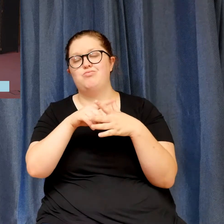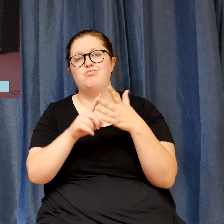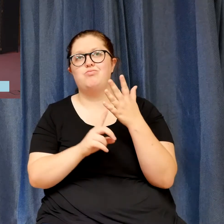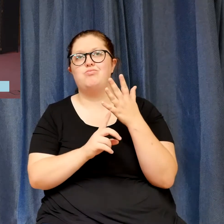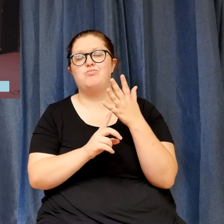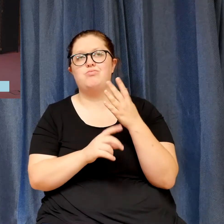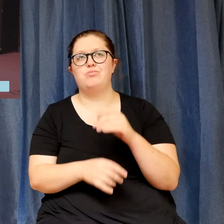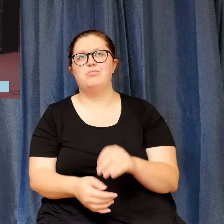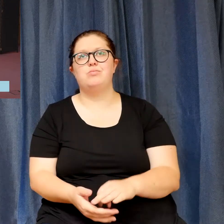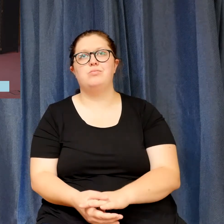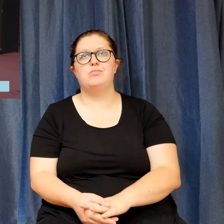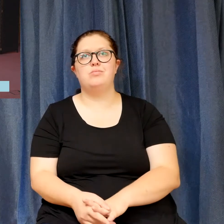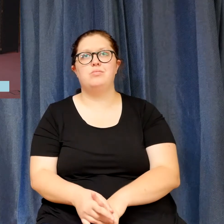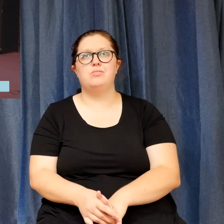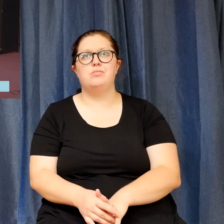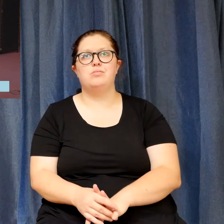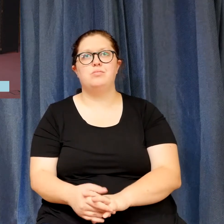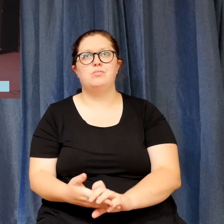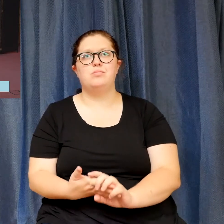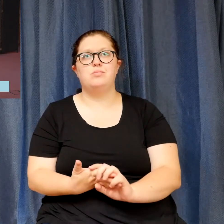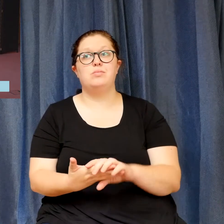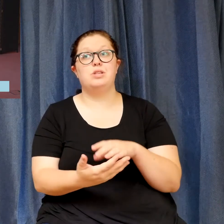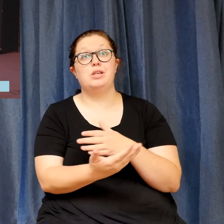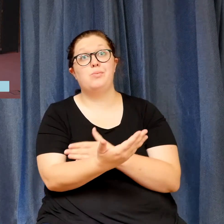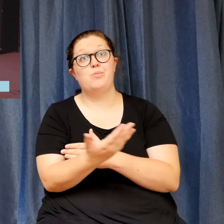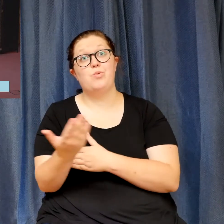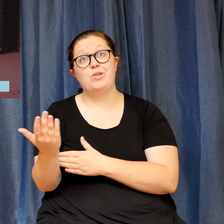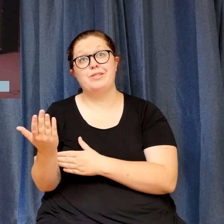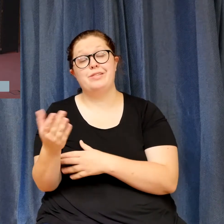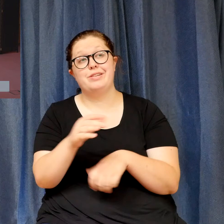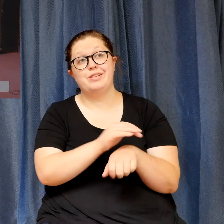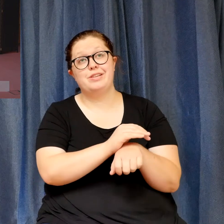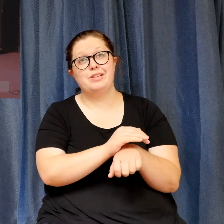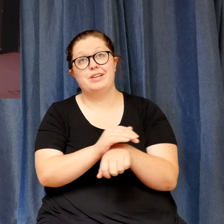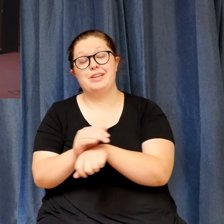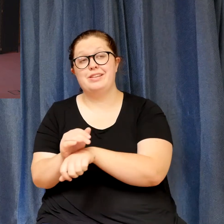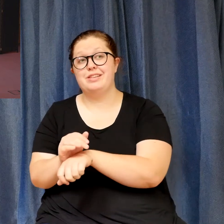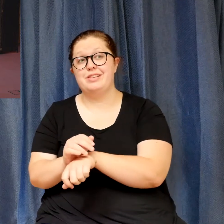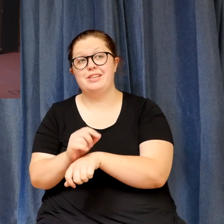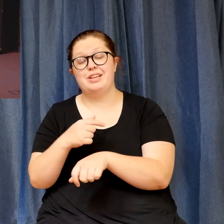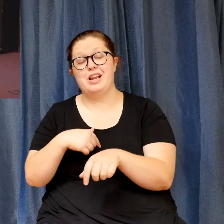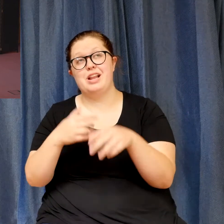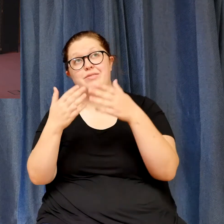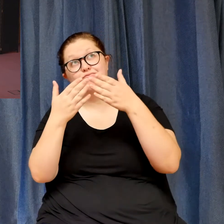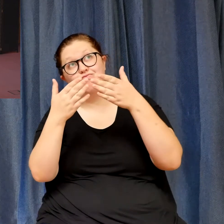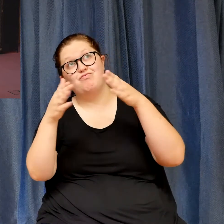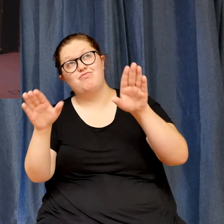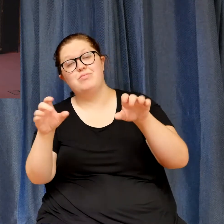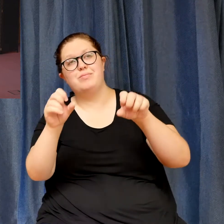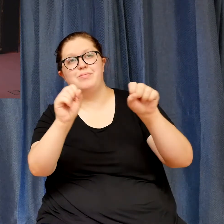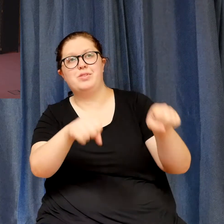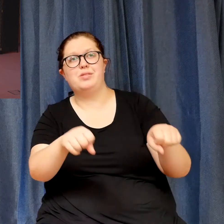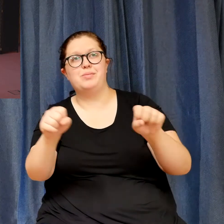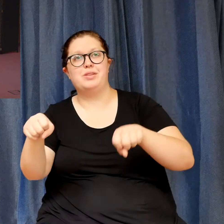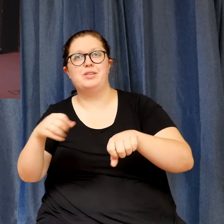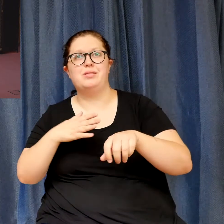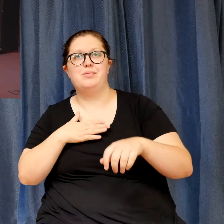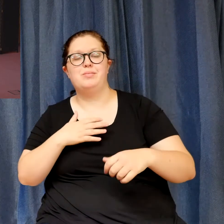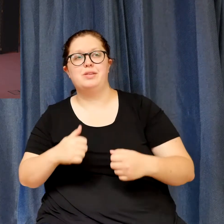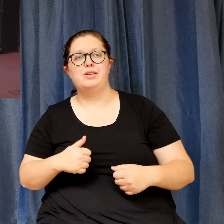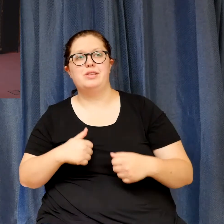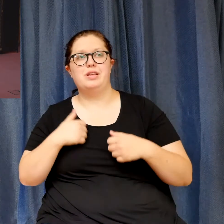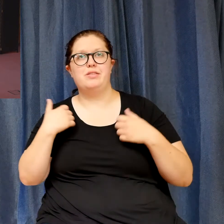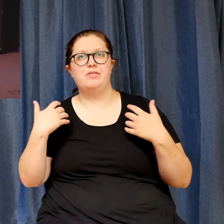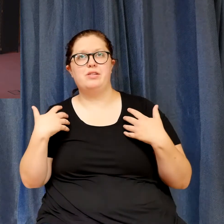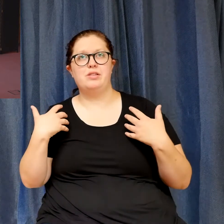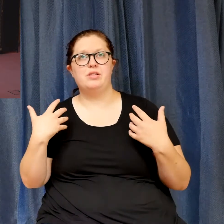world. And each morning and each night, as I was being open to the possibilities in my own life,